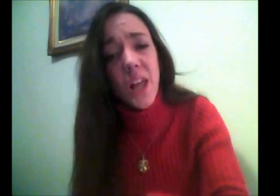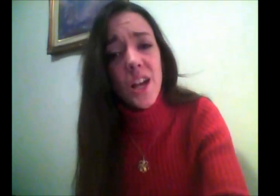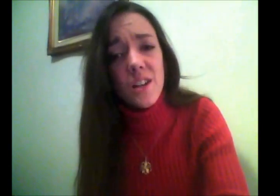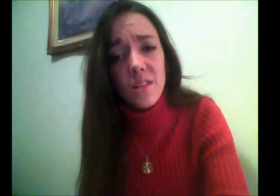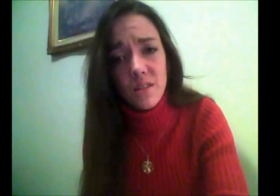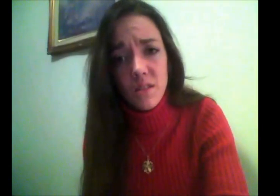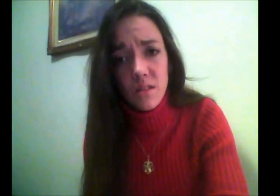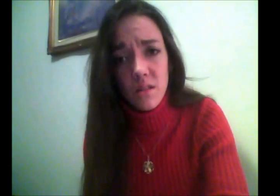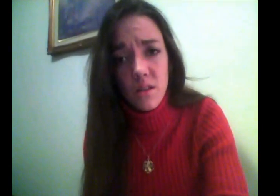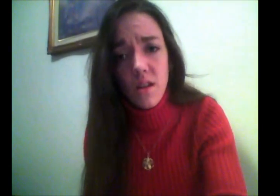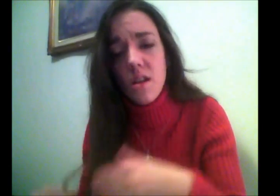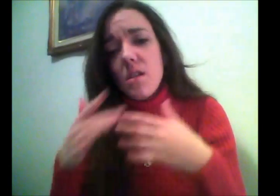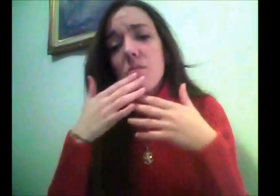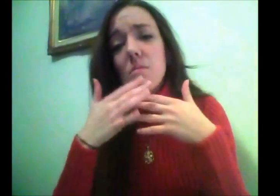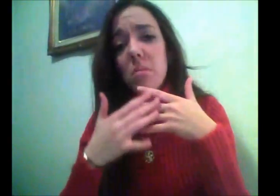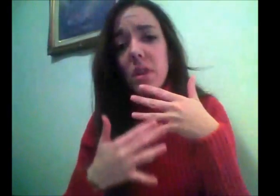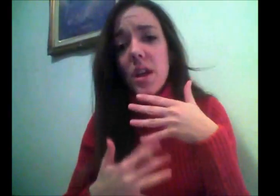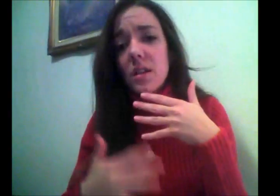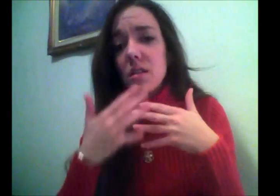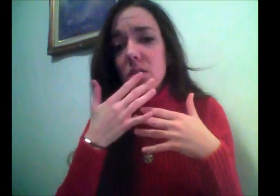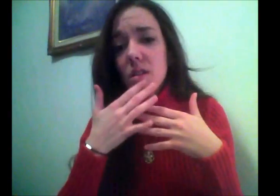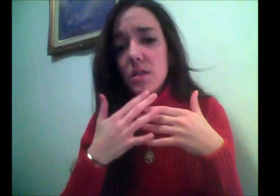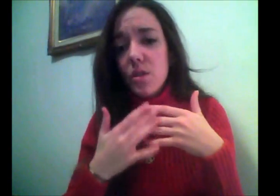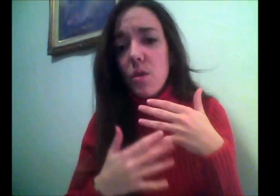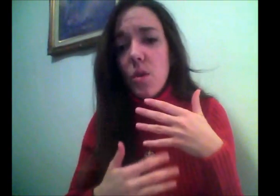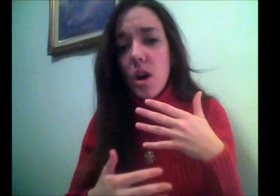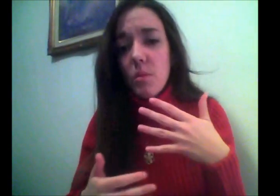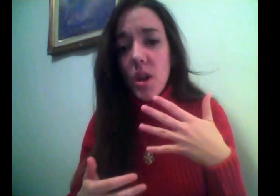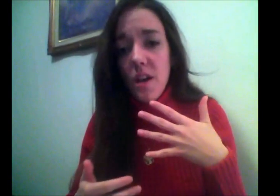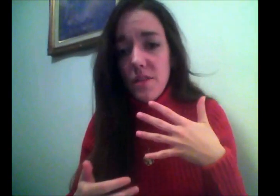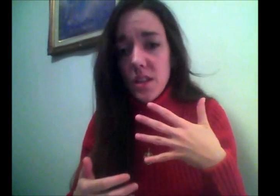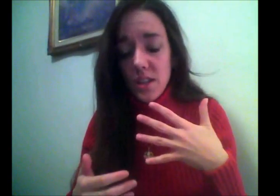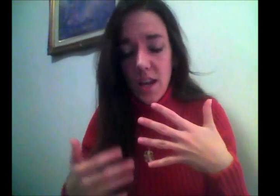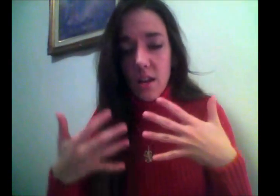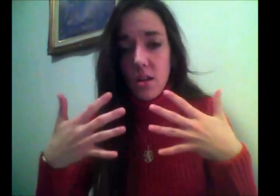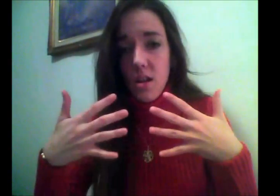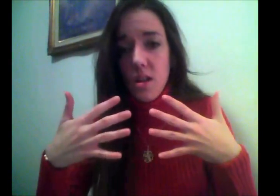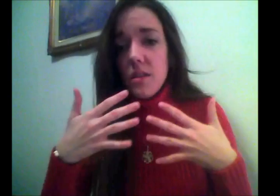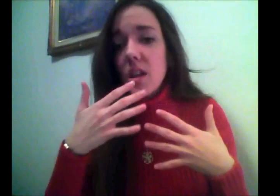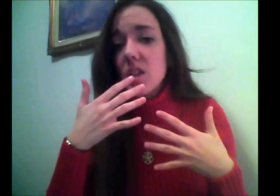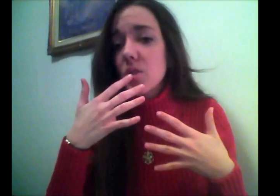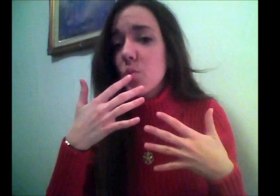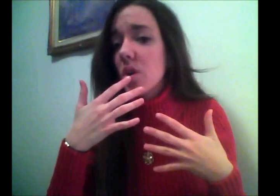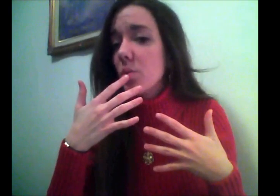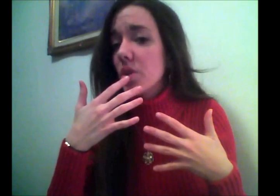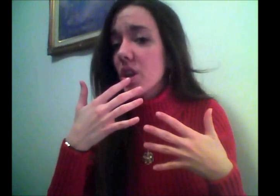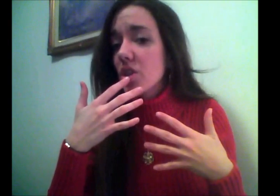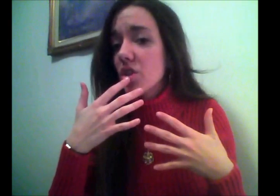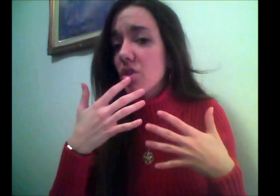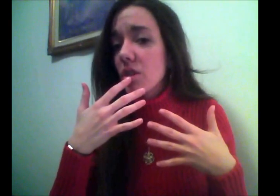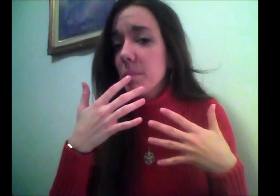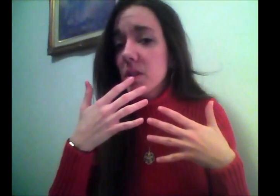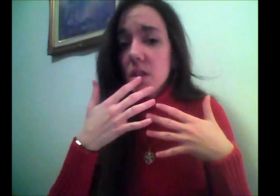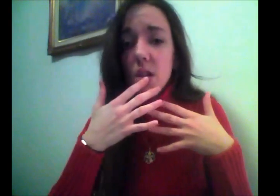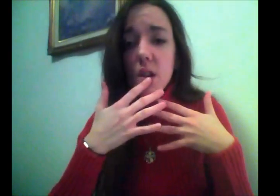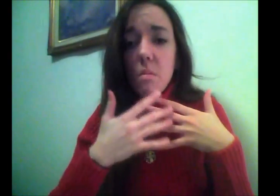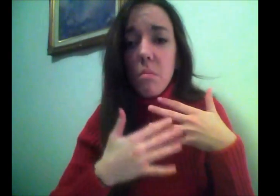Blood. Blood. So you have this hand, like this. One will touch your lips.